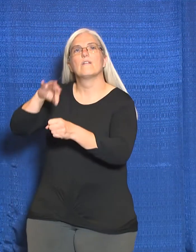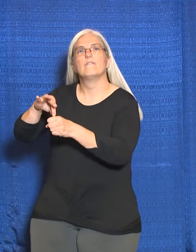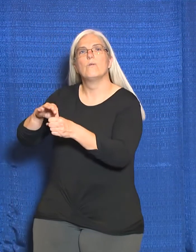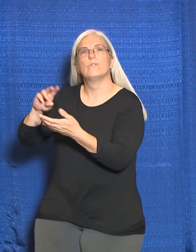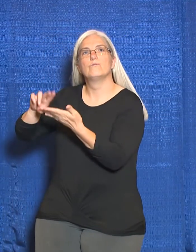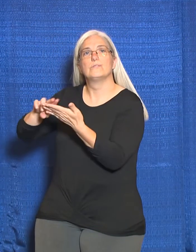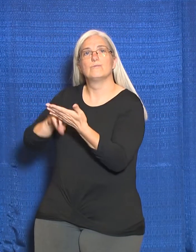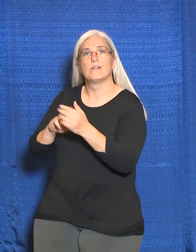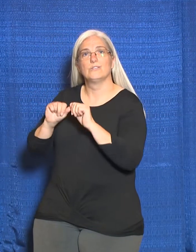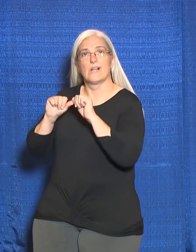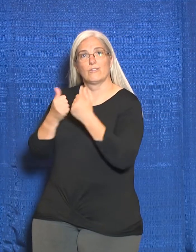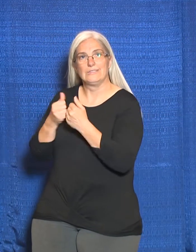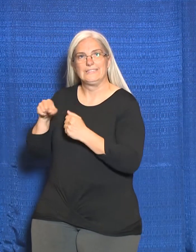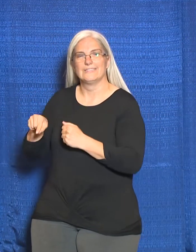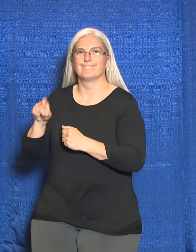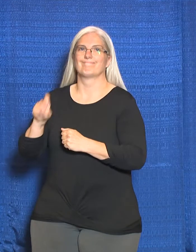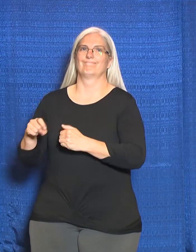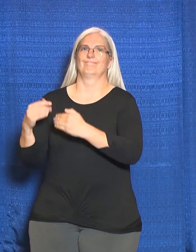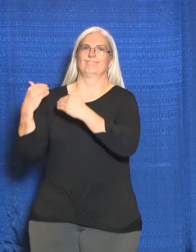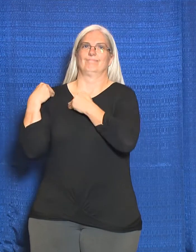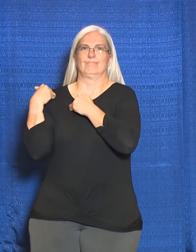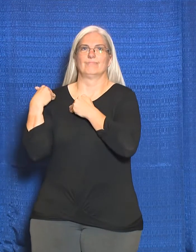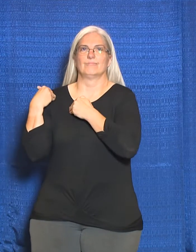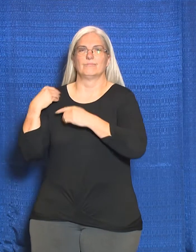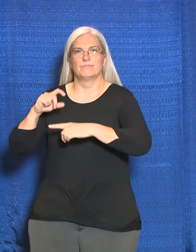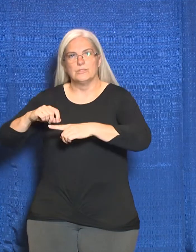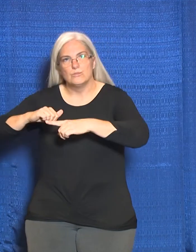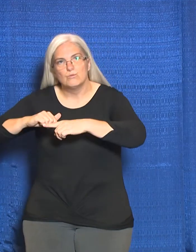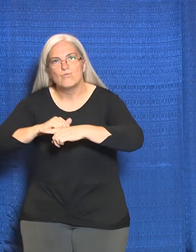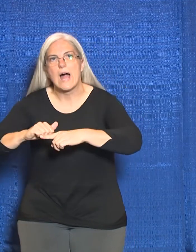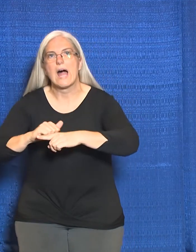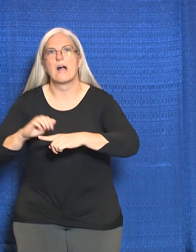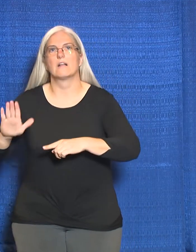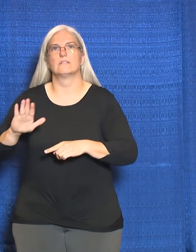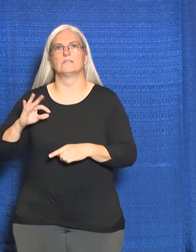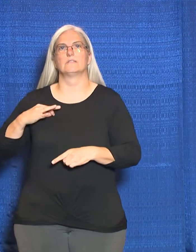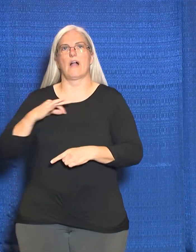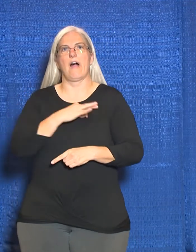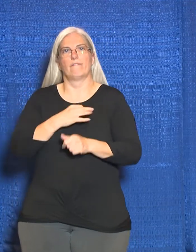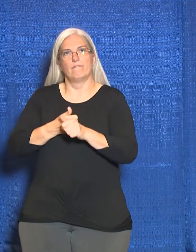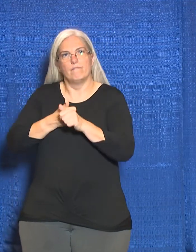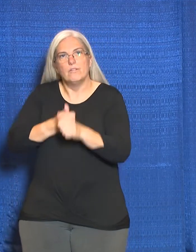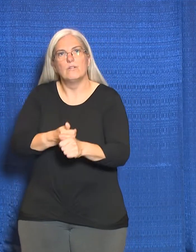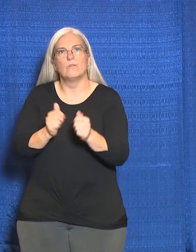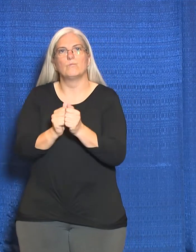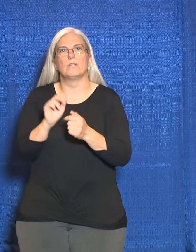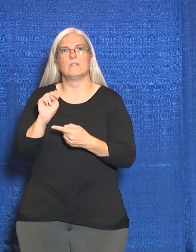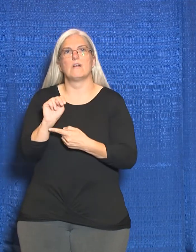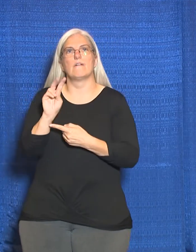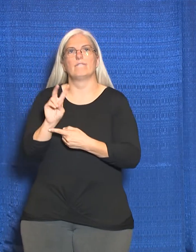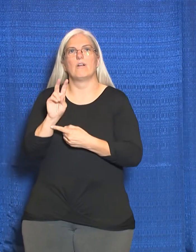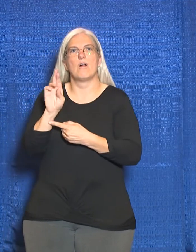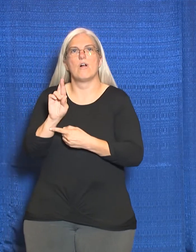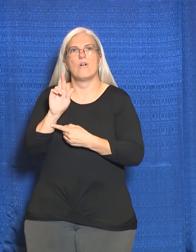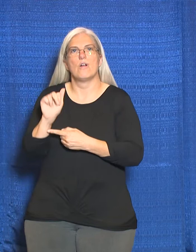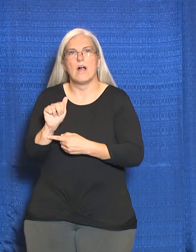Voter registration agencies have the responsibility to train their staff to comply with the NVRA.